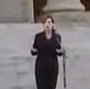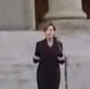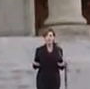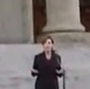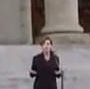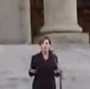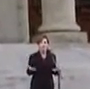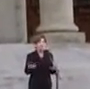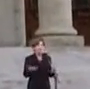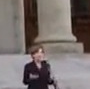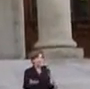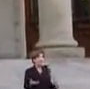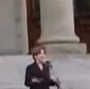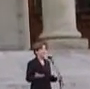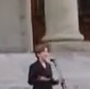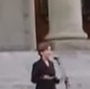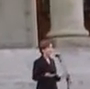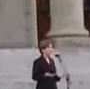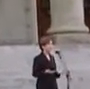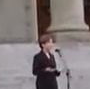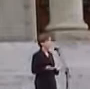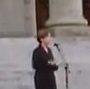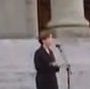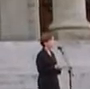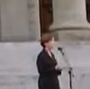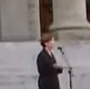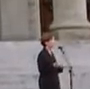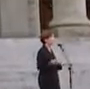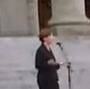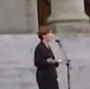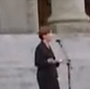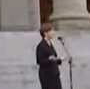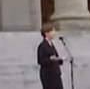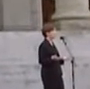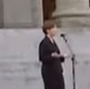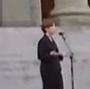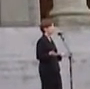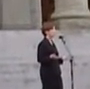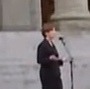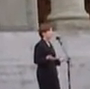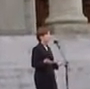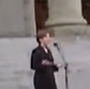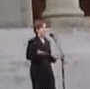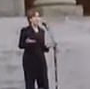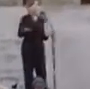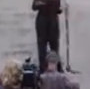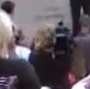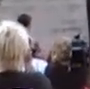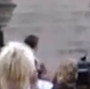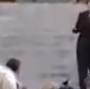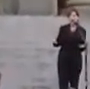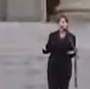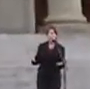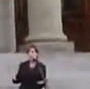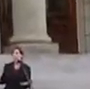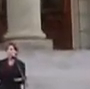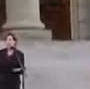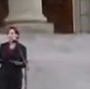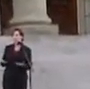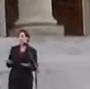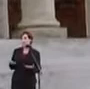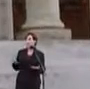is born. Well, if that in fact is the case, then let's talk about all medical procedures that could